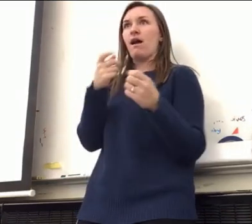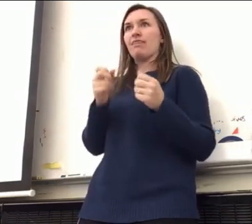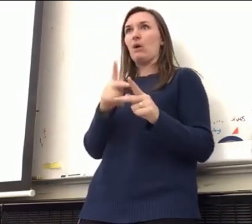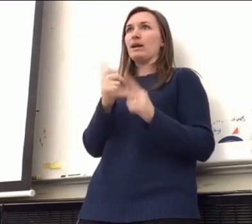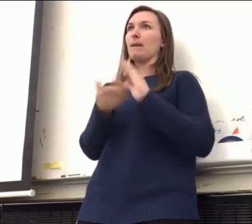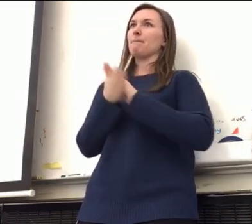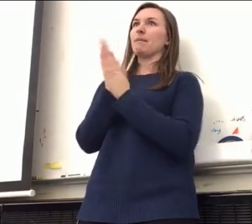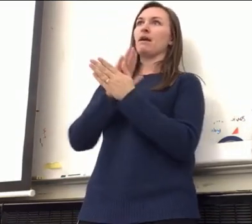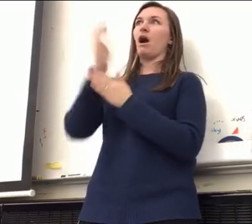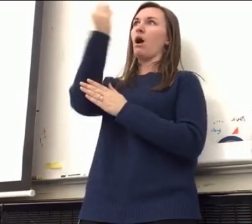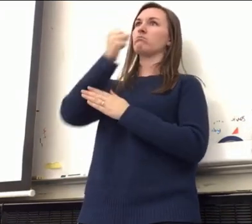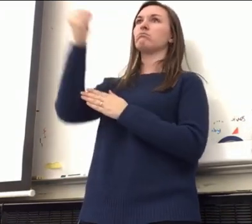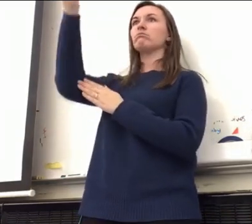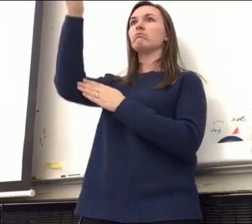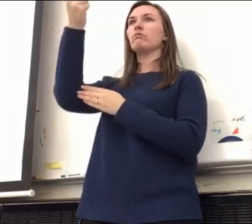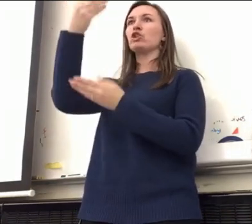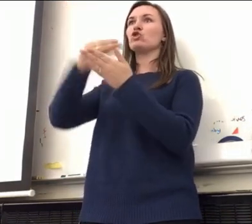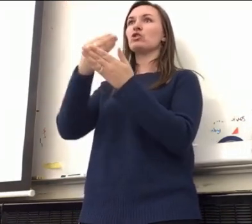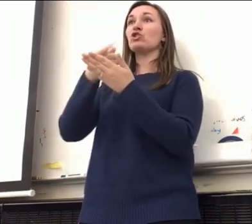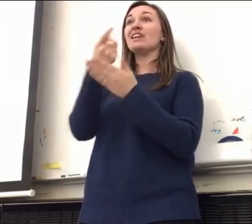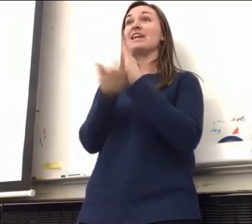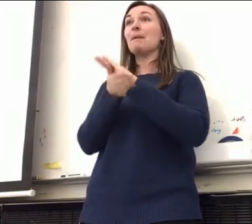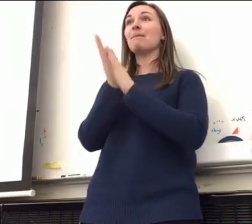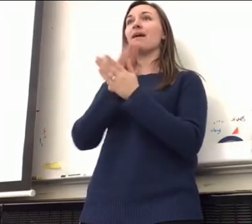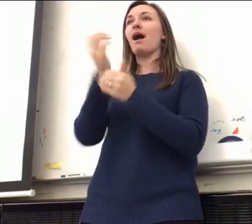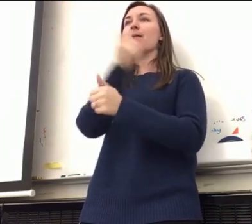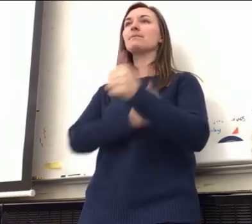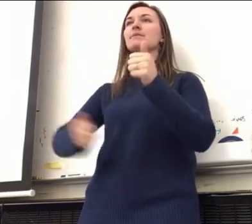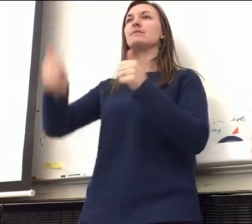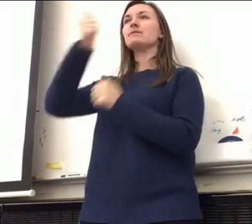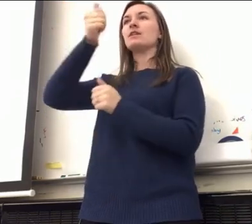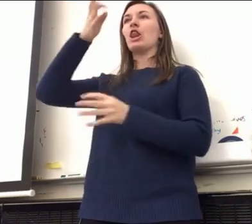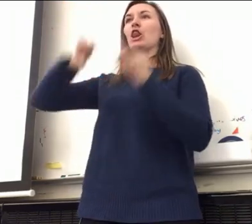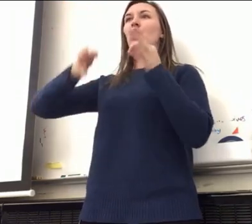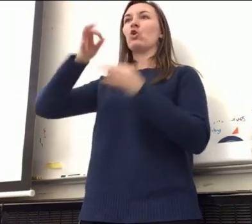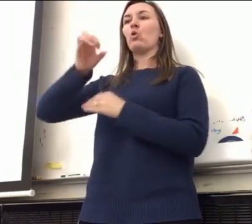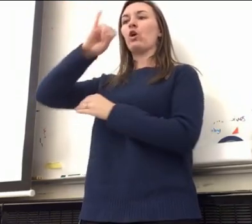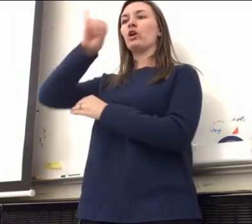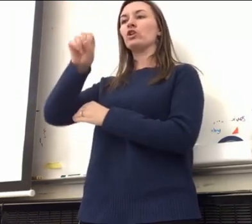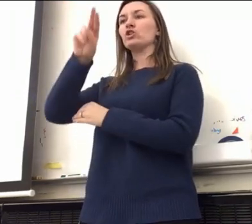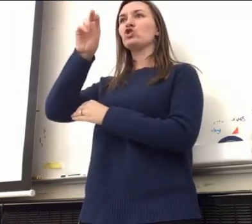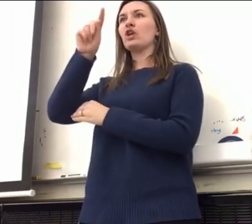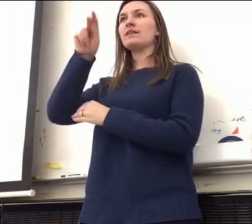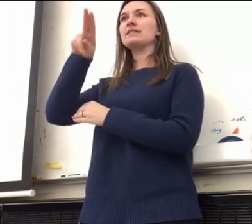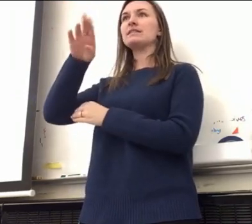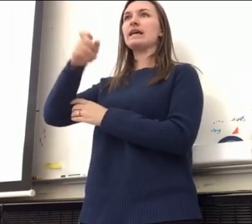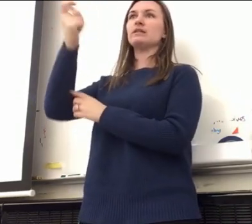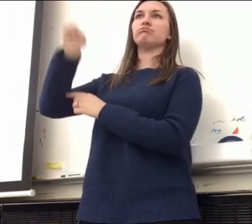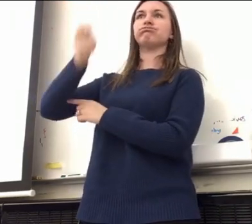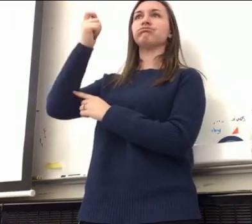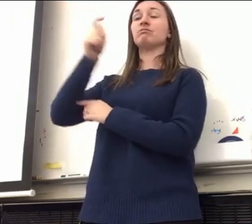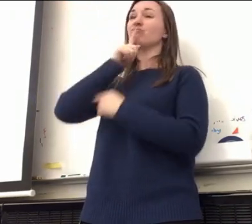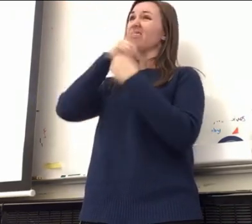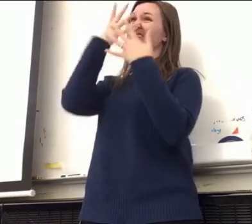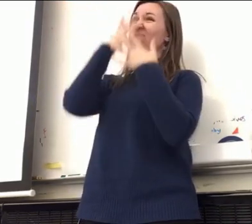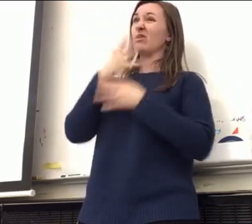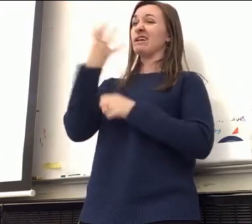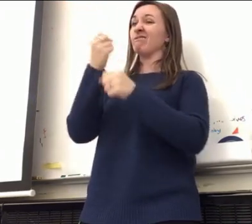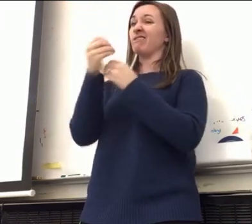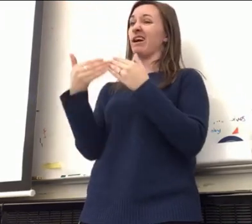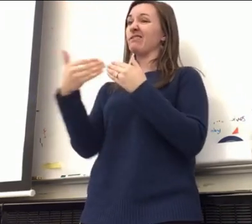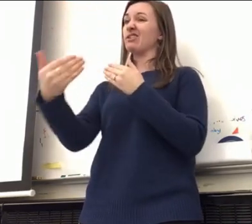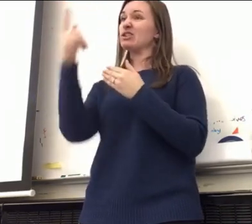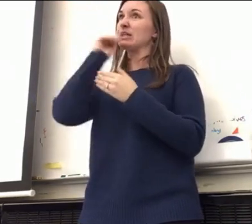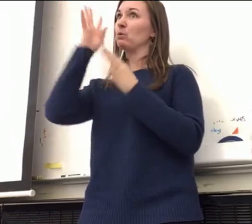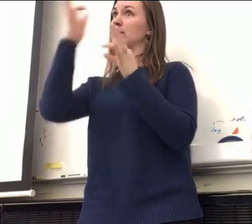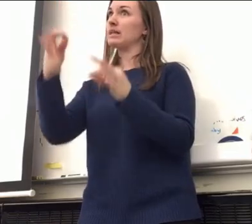him the U.S. Supreme Court Justice. And if you don't know, that's a really powerful position. And unfortunately, in about 5 years, he's going to make a decision